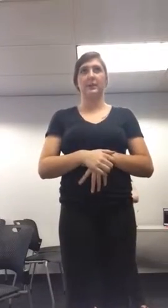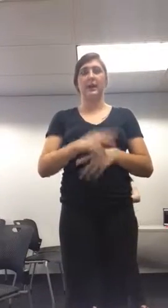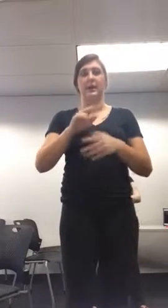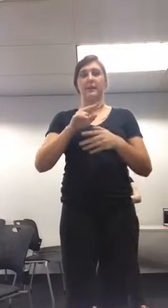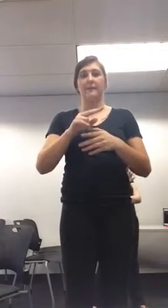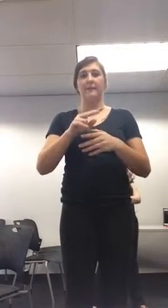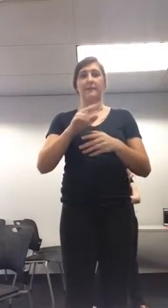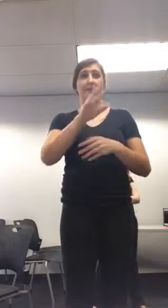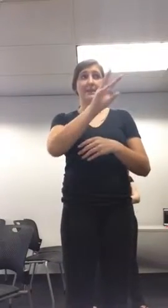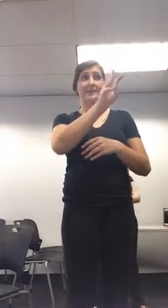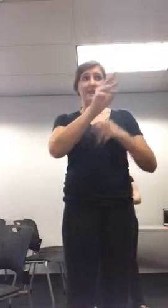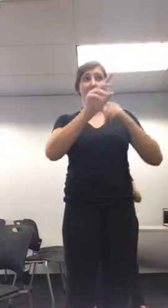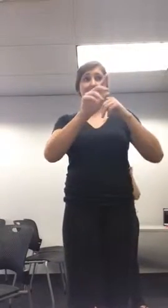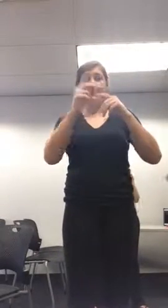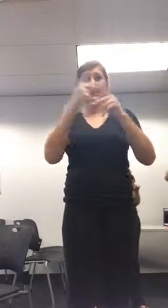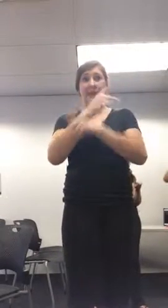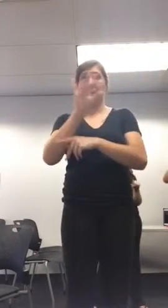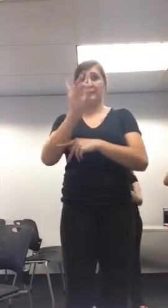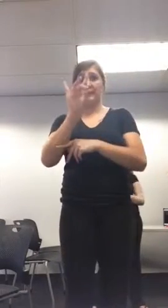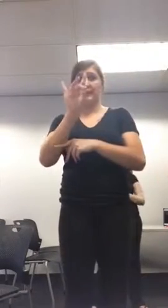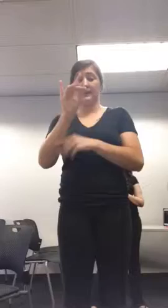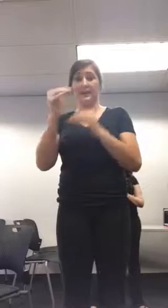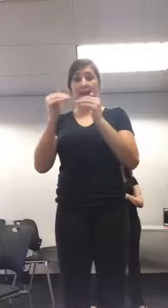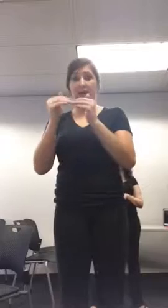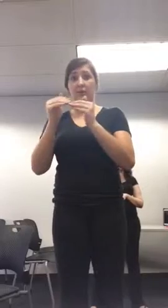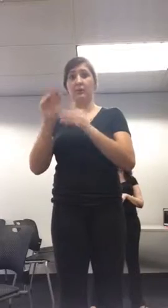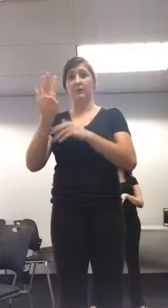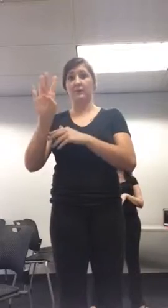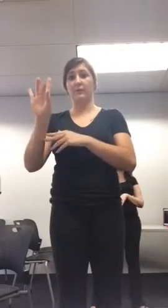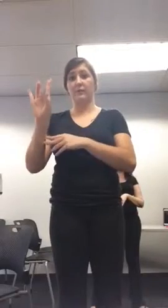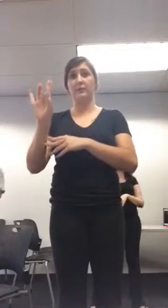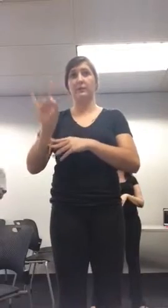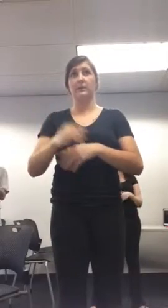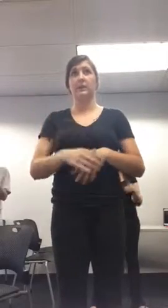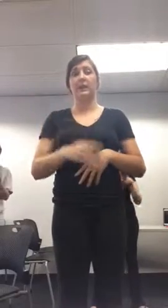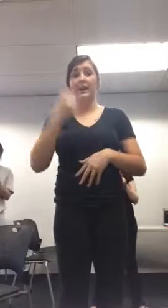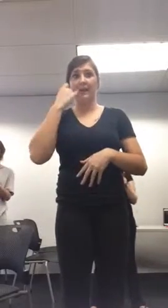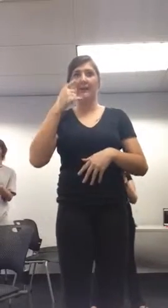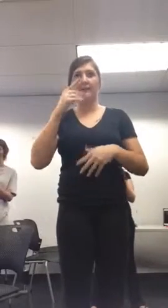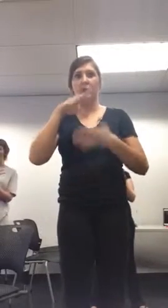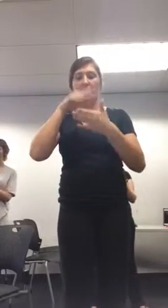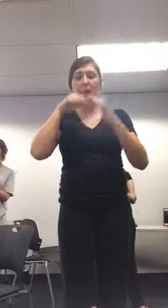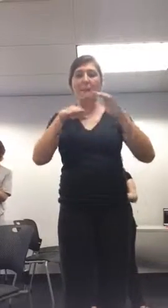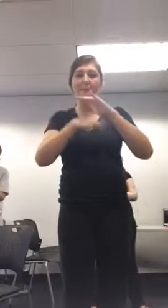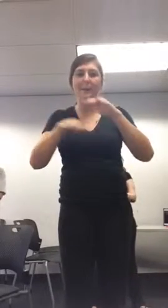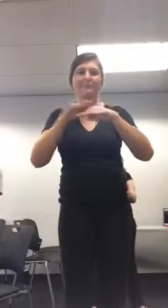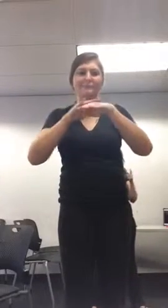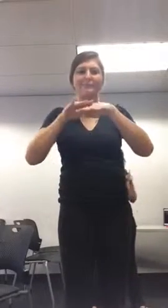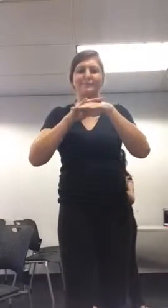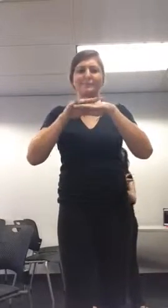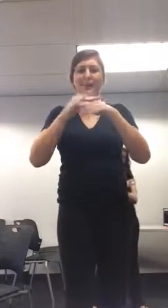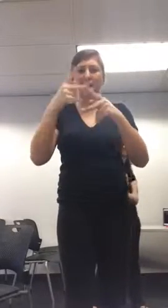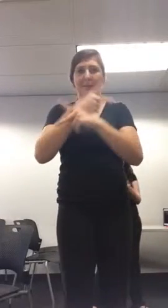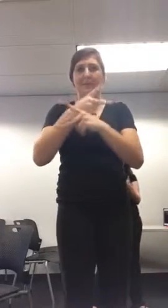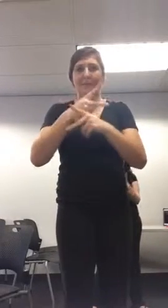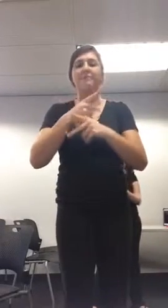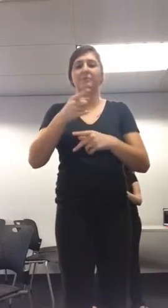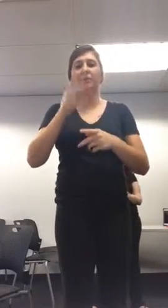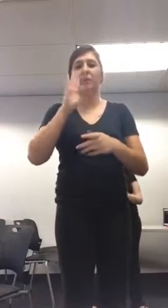48. Once you learn to multiply, you basically forget this and just simply remember your facts. But it's always a good idea to go back